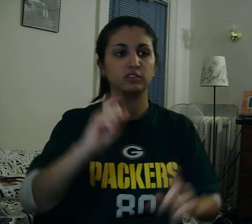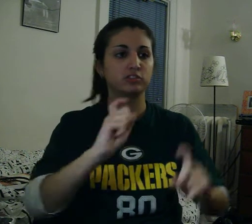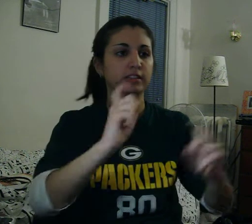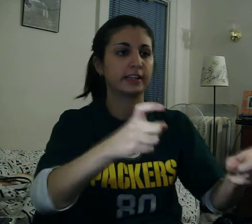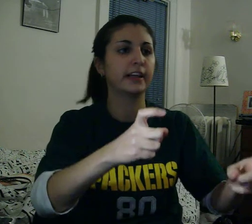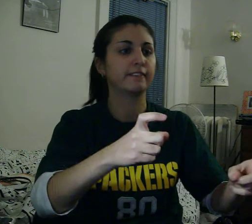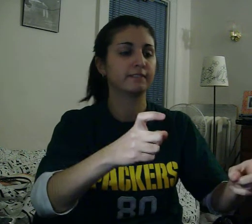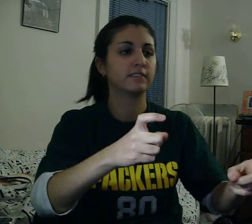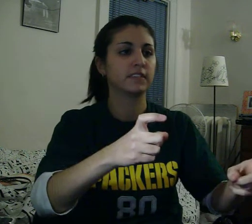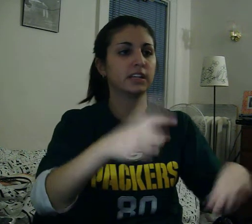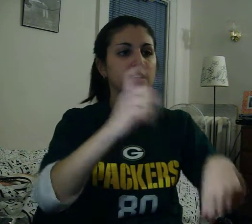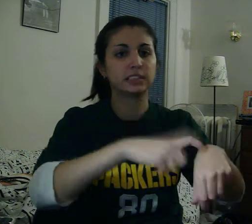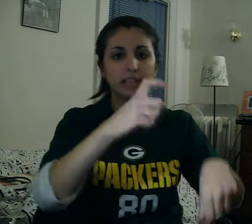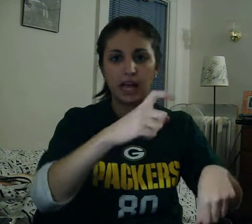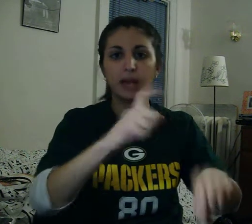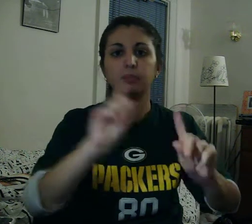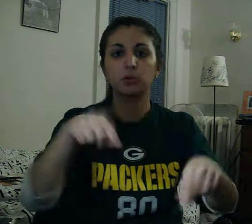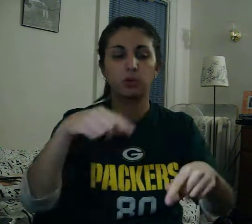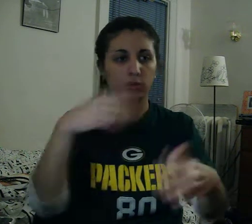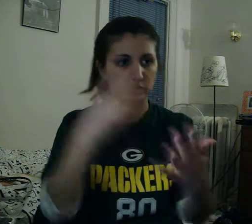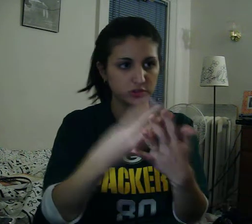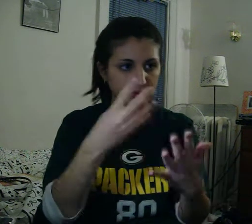He will remain in custody of the Department of Corrections